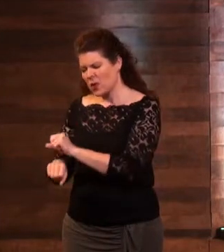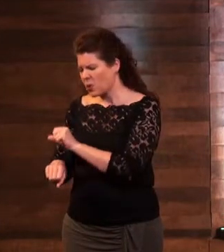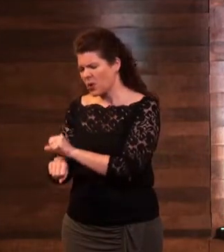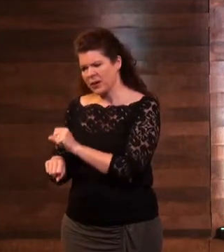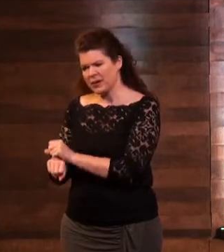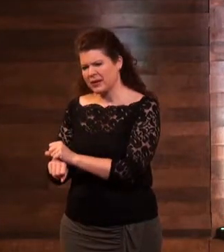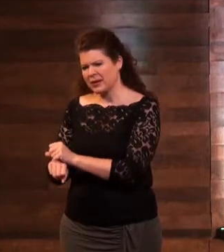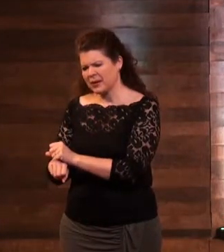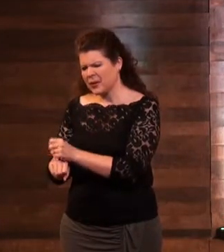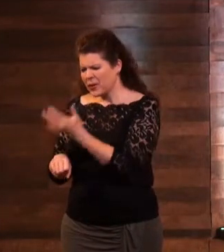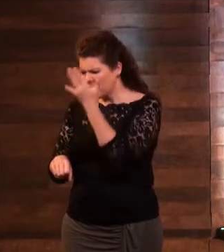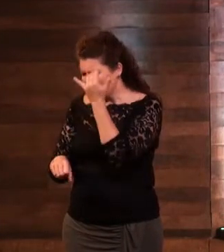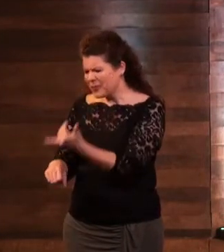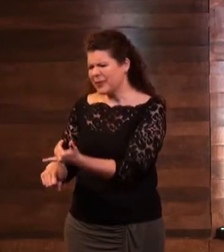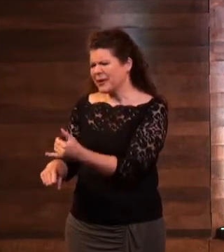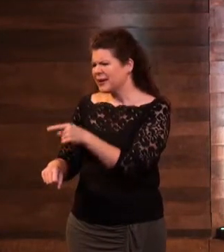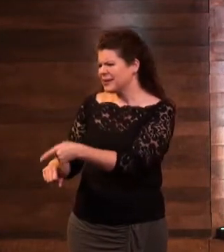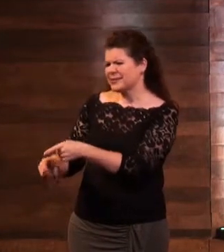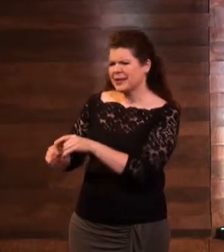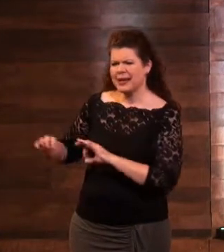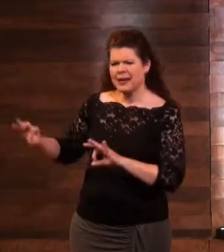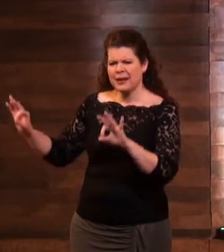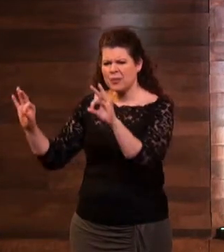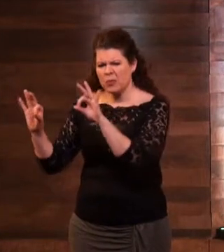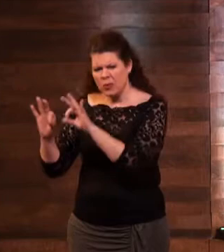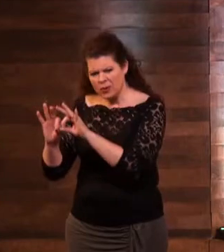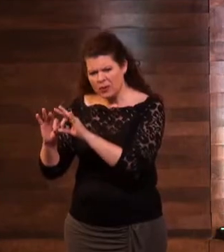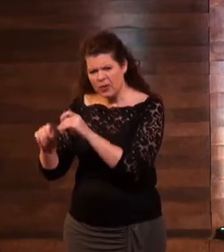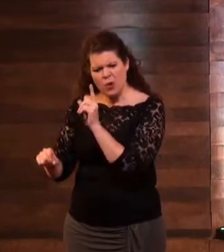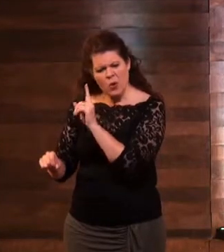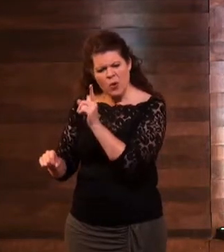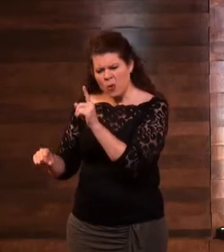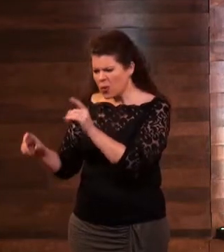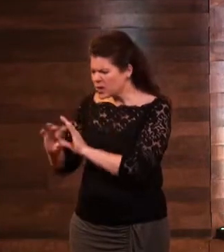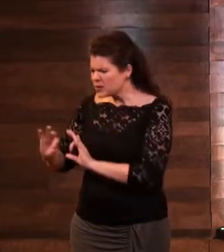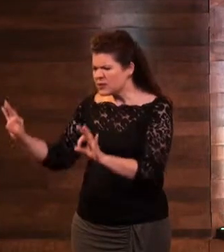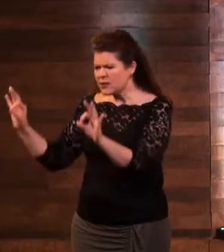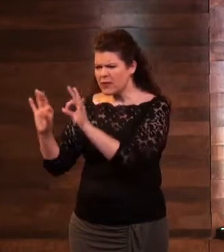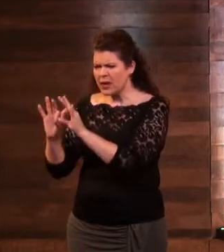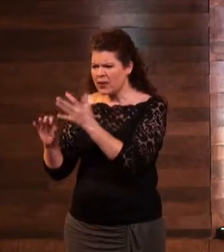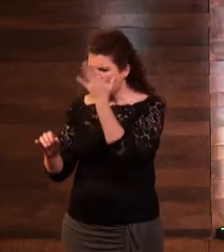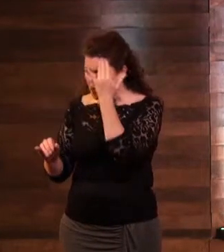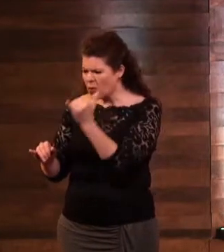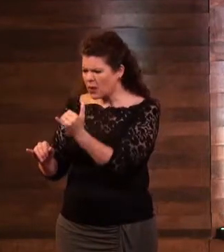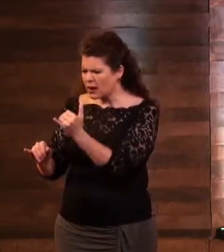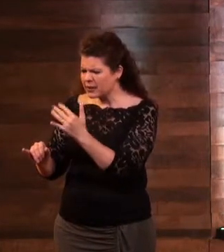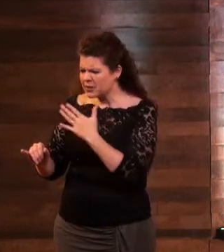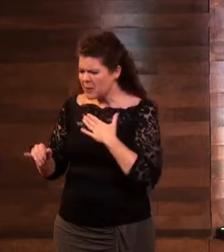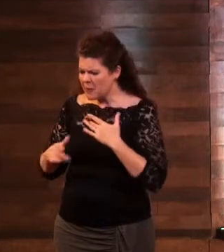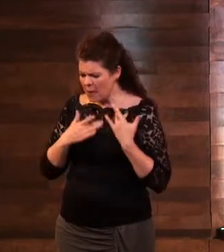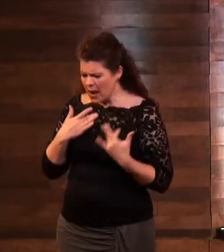the value in that? Why should I put my heart into that?